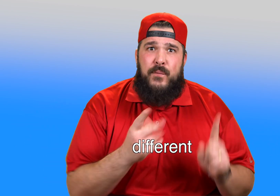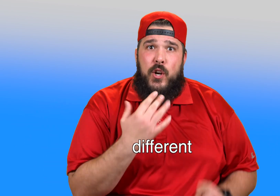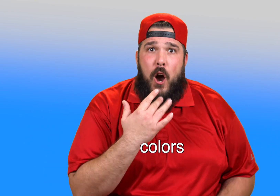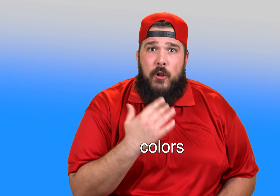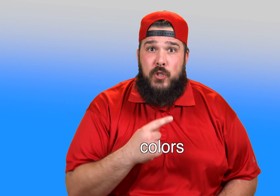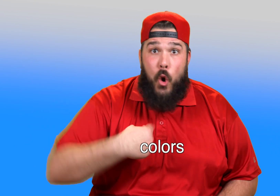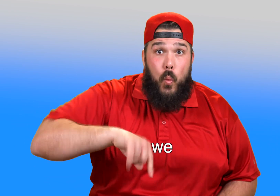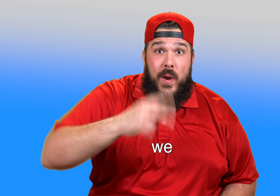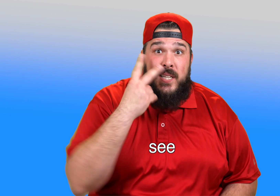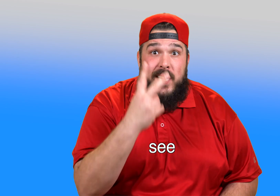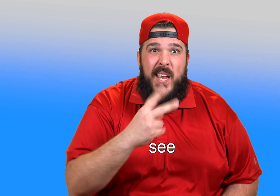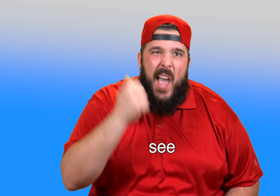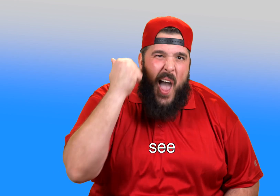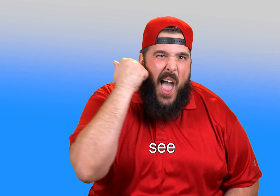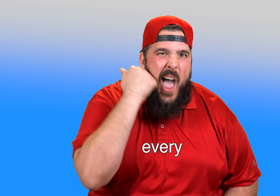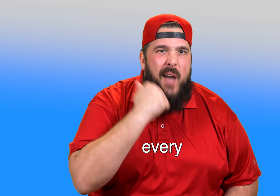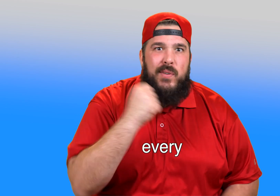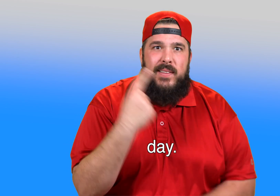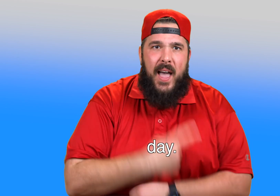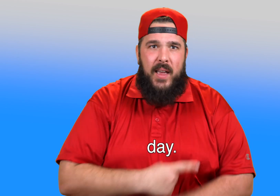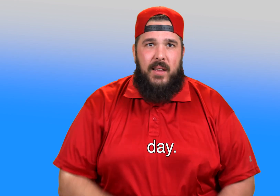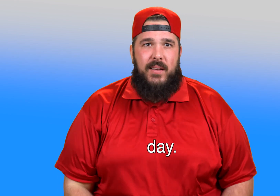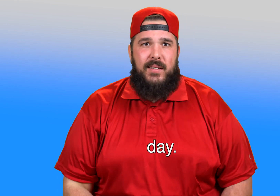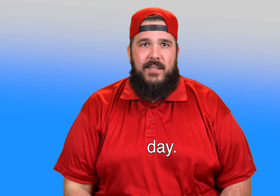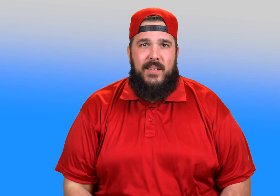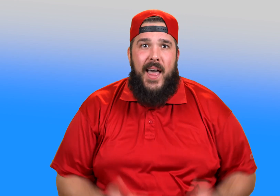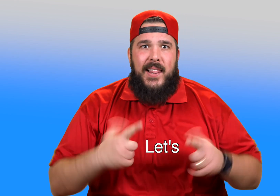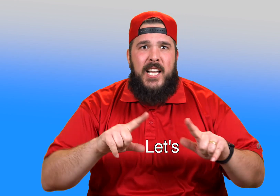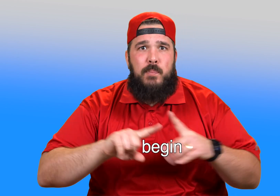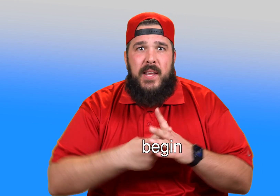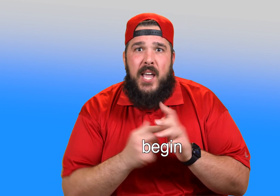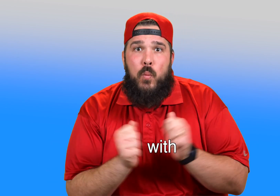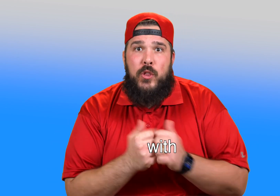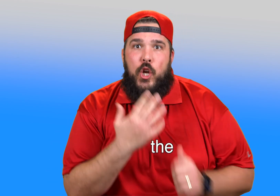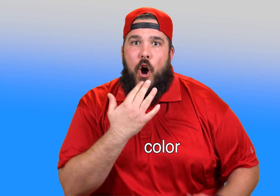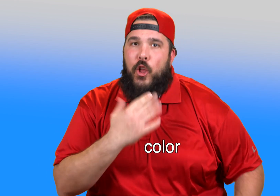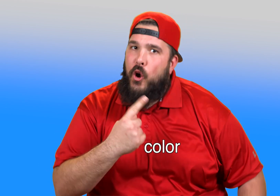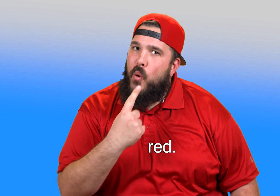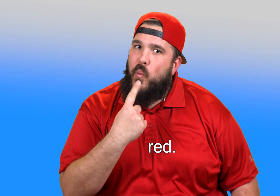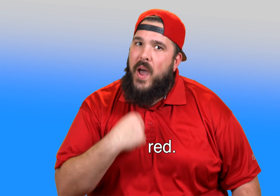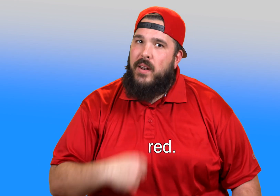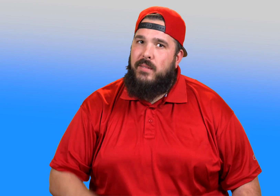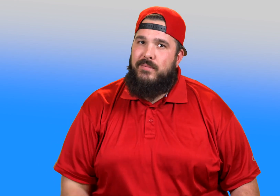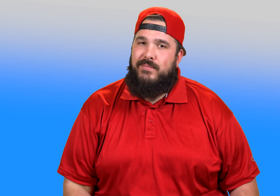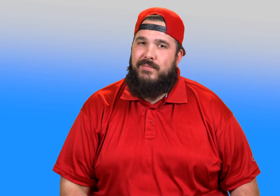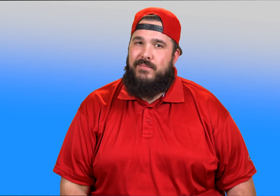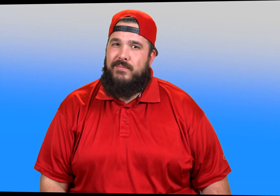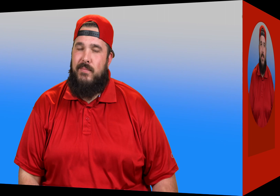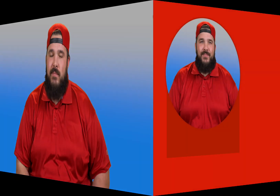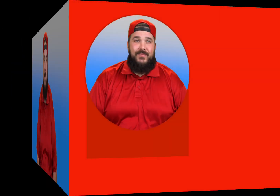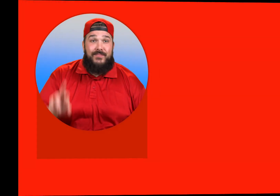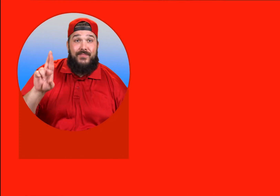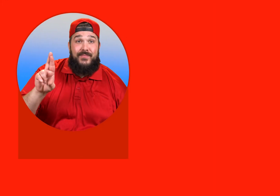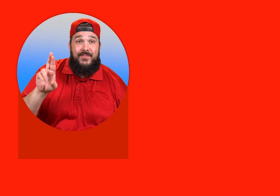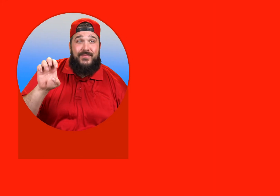assign different colors we see every day. Let's begin with the color red.